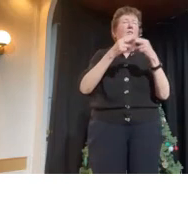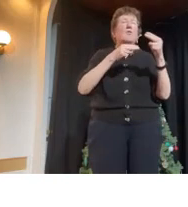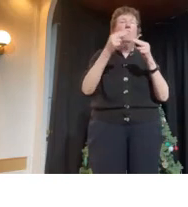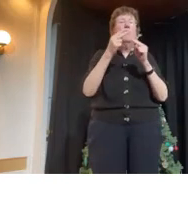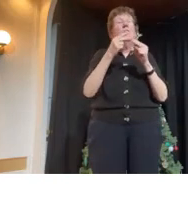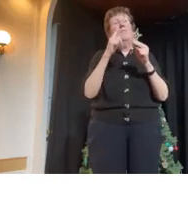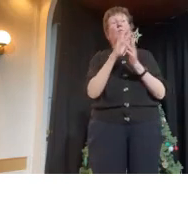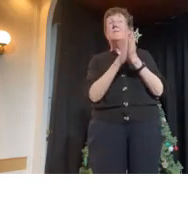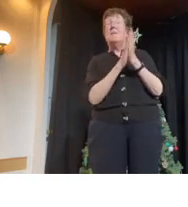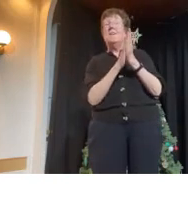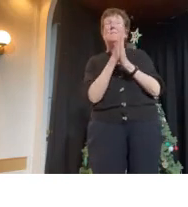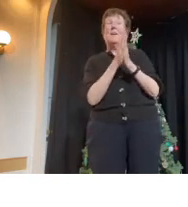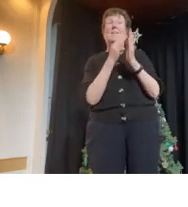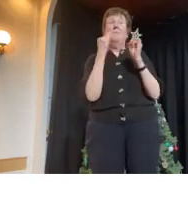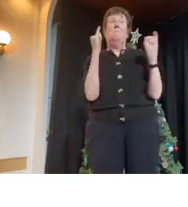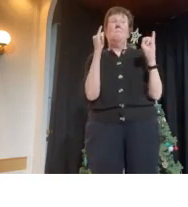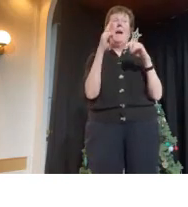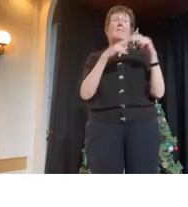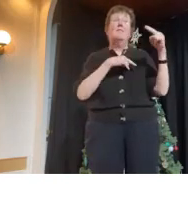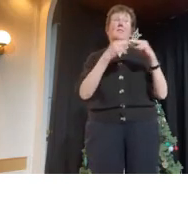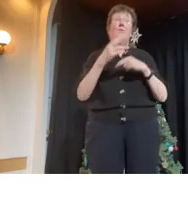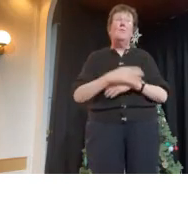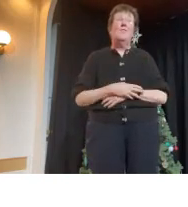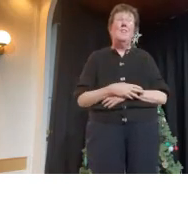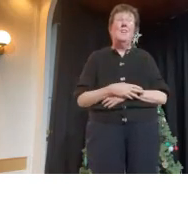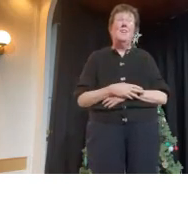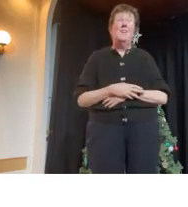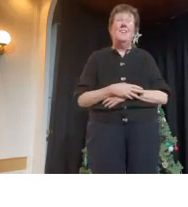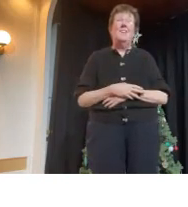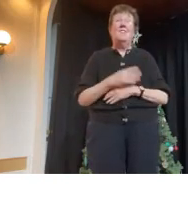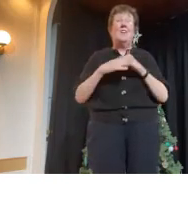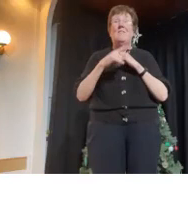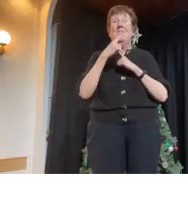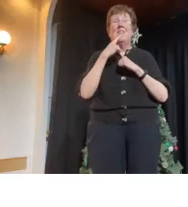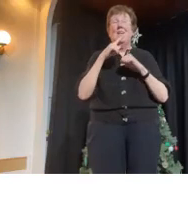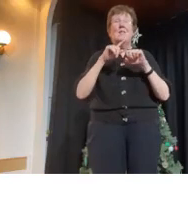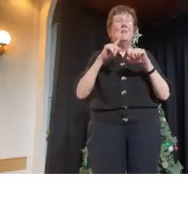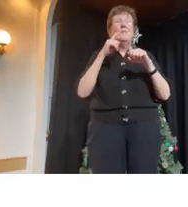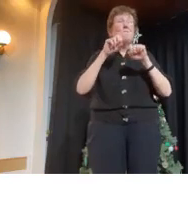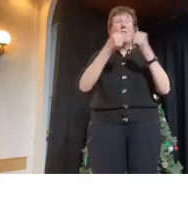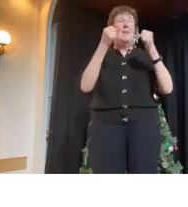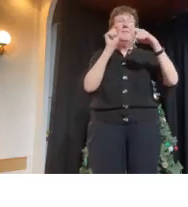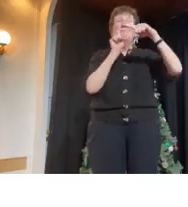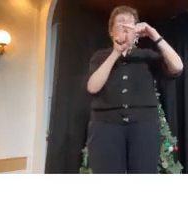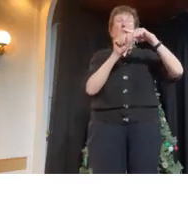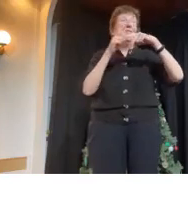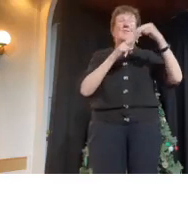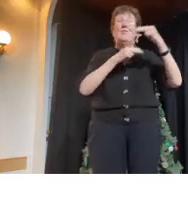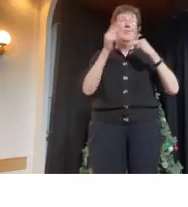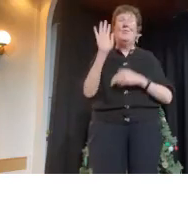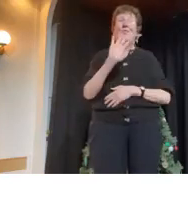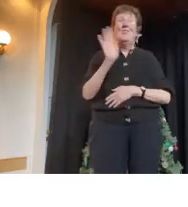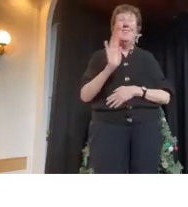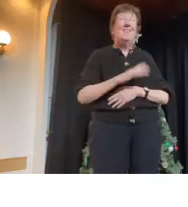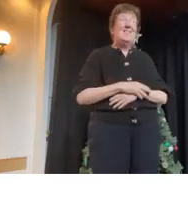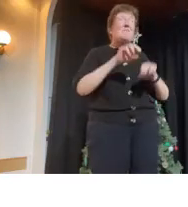deaf. Is breaking the news, again, is breaking bad news. Nobody talks about breaking good news. It's not